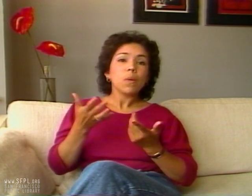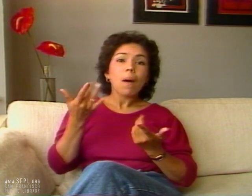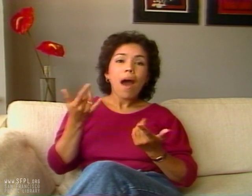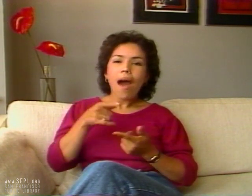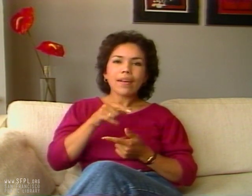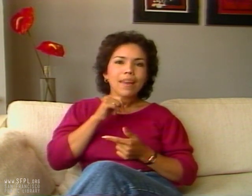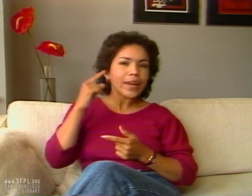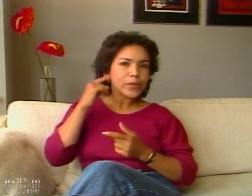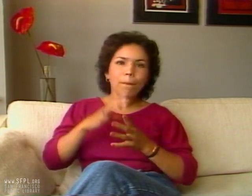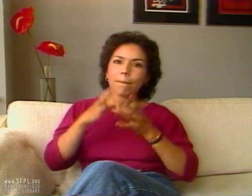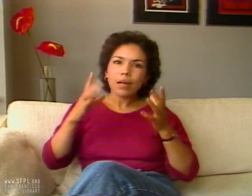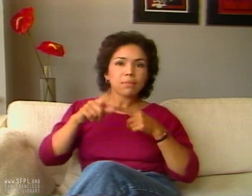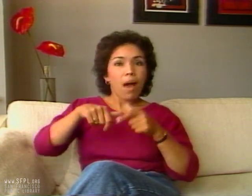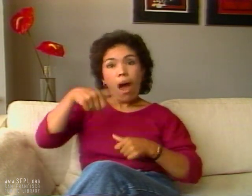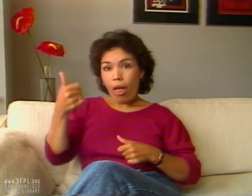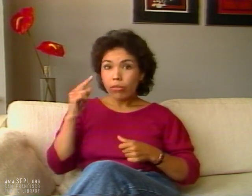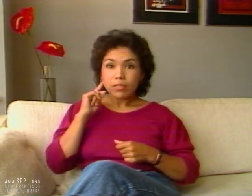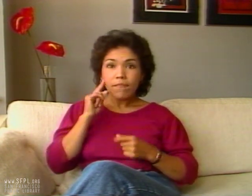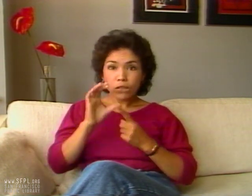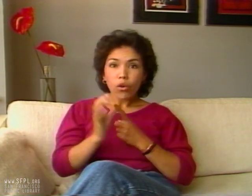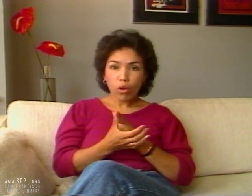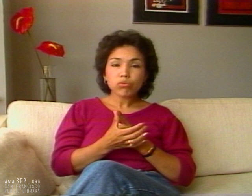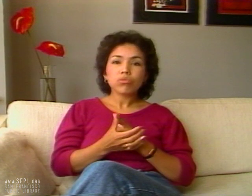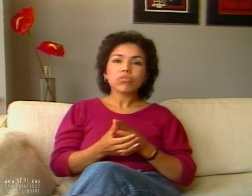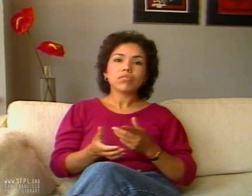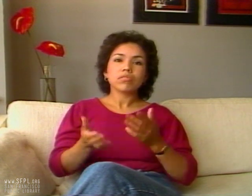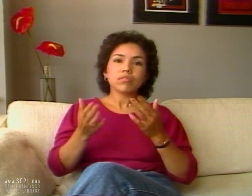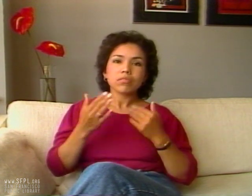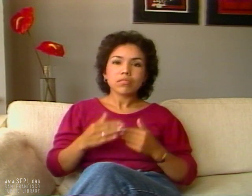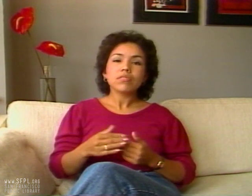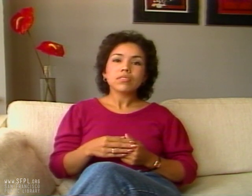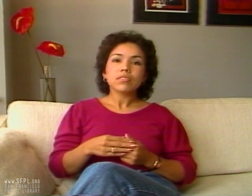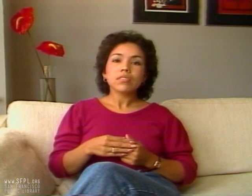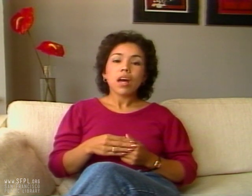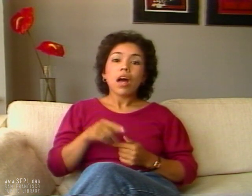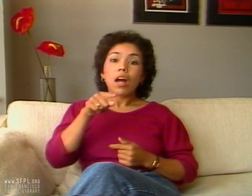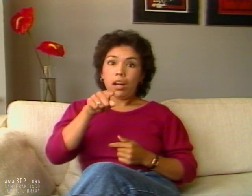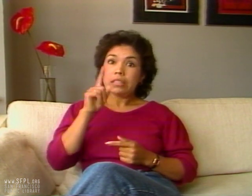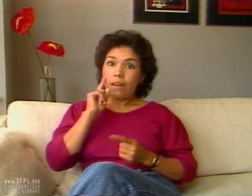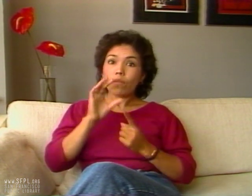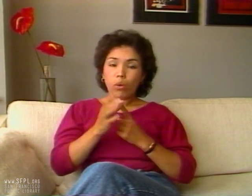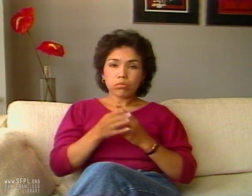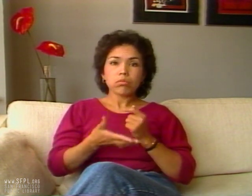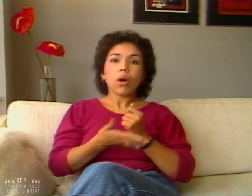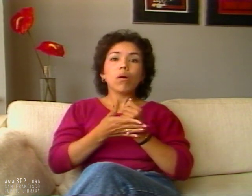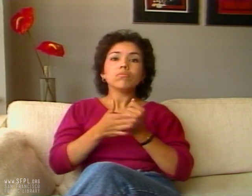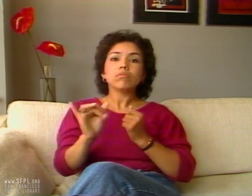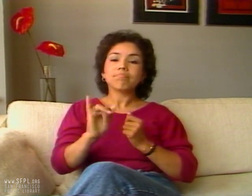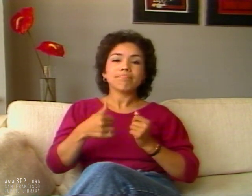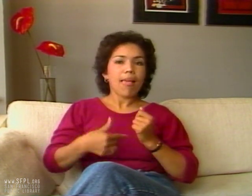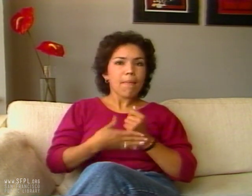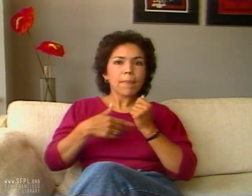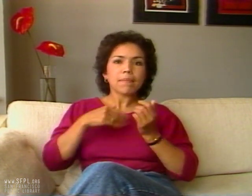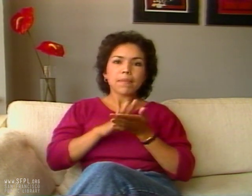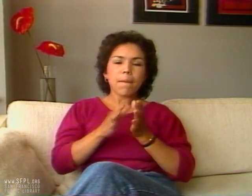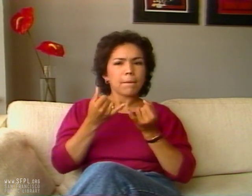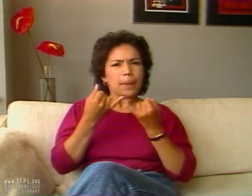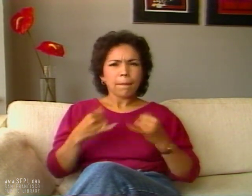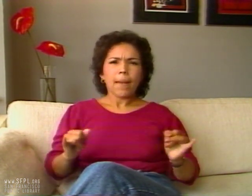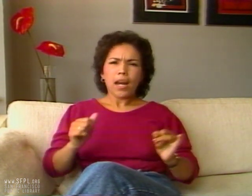among deaf Americans. I think that's because they're less exposed to the stereotyping that occurs in the hearing world. My identification with